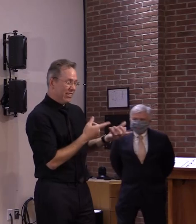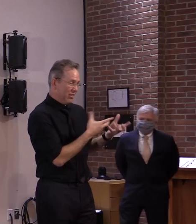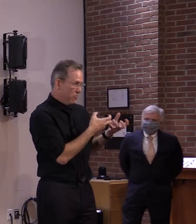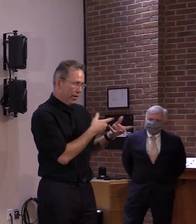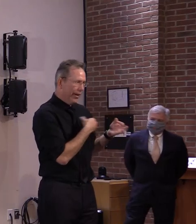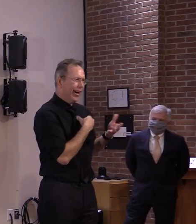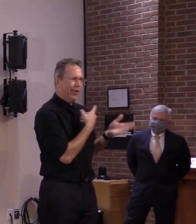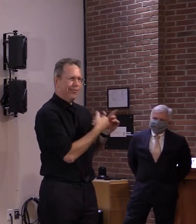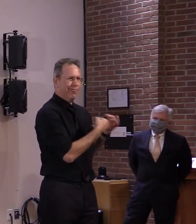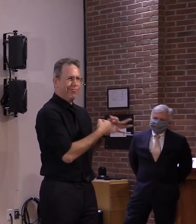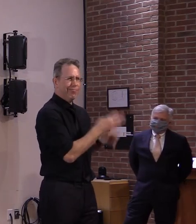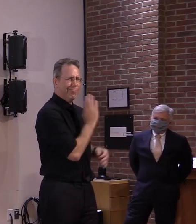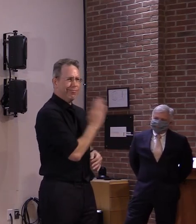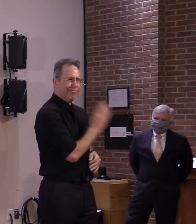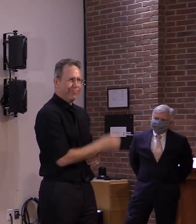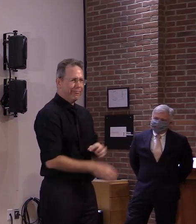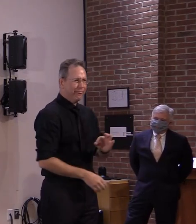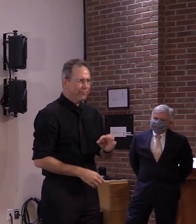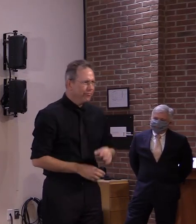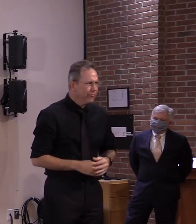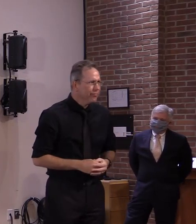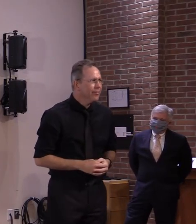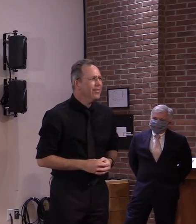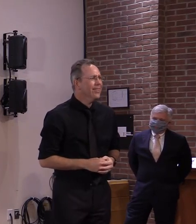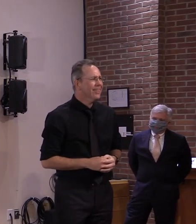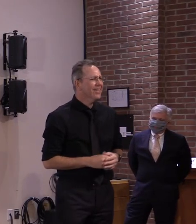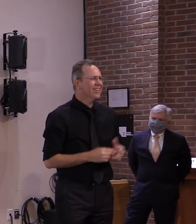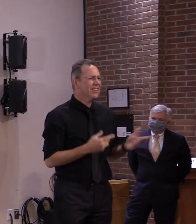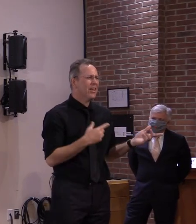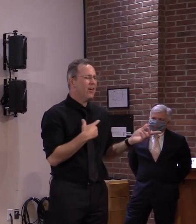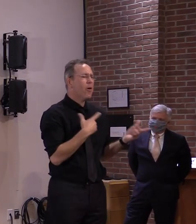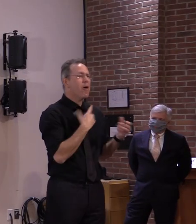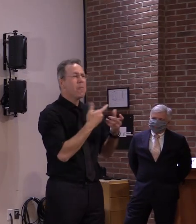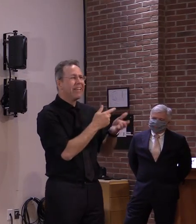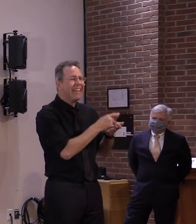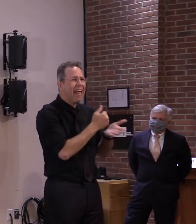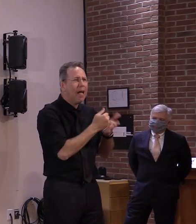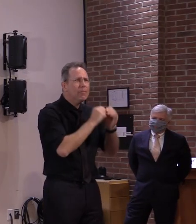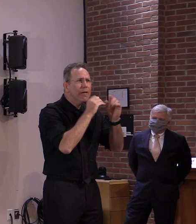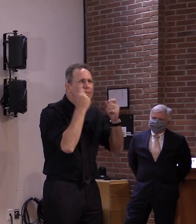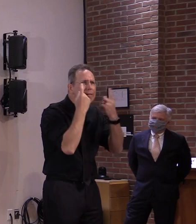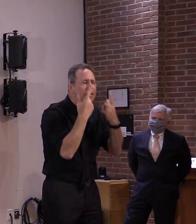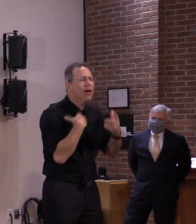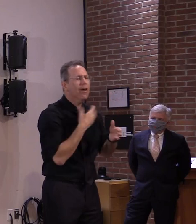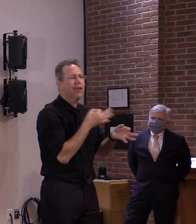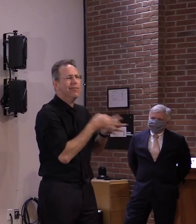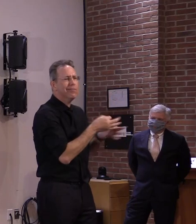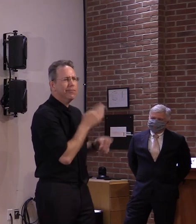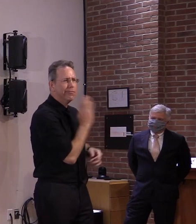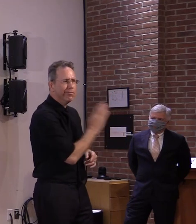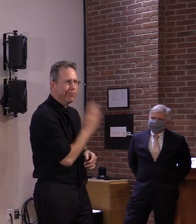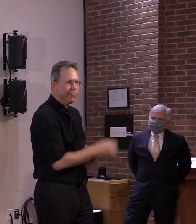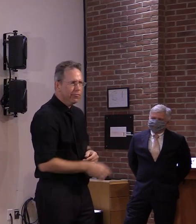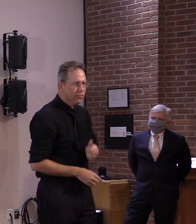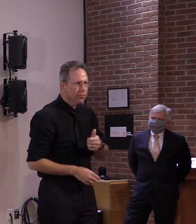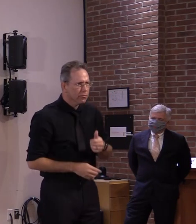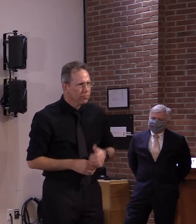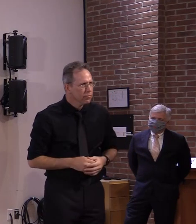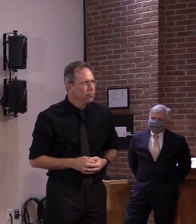and rectify that and at least clarify it for them so that they can give the information to their constituents.